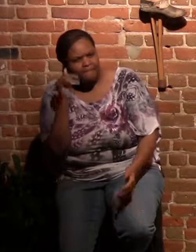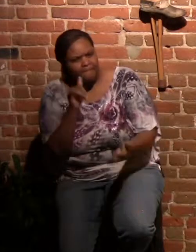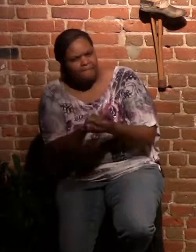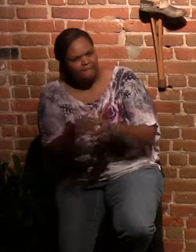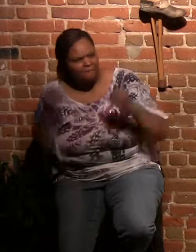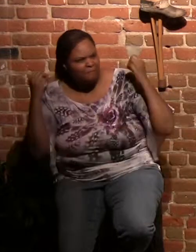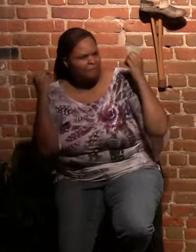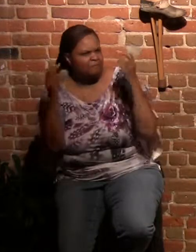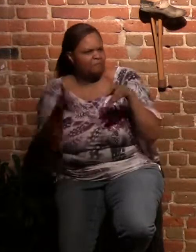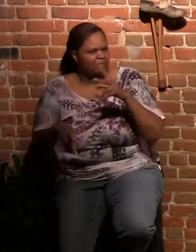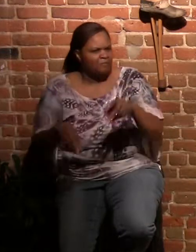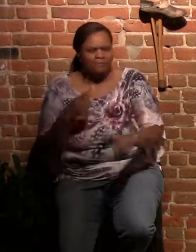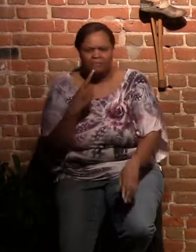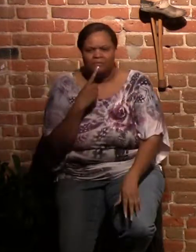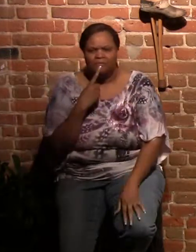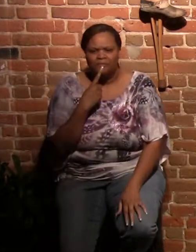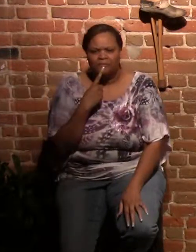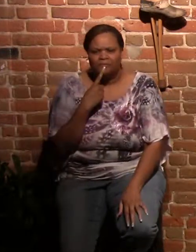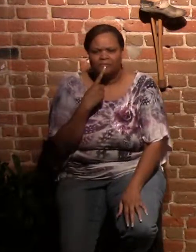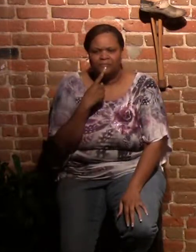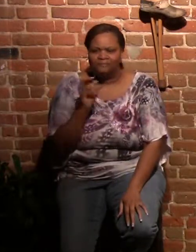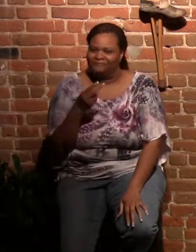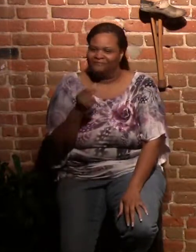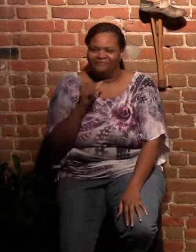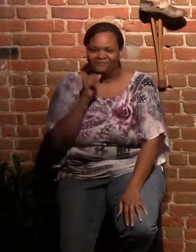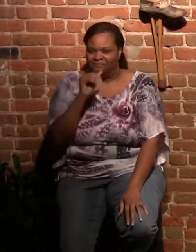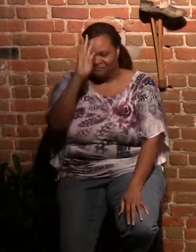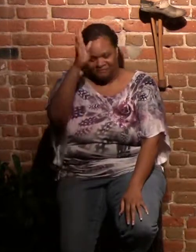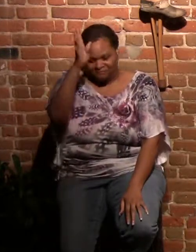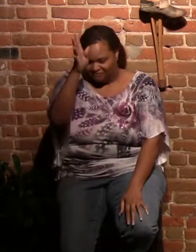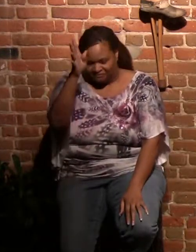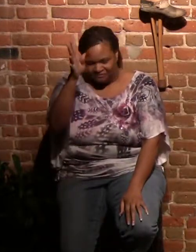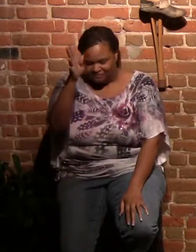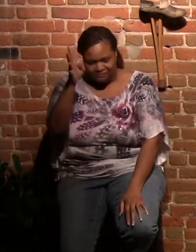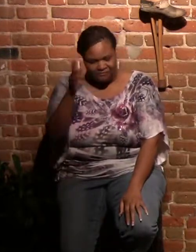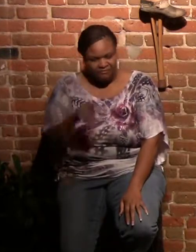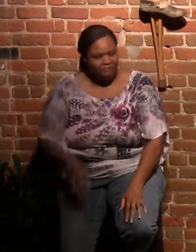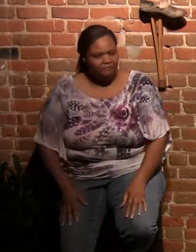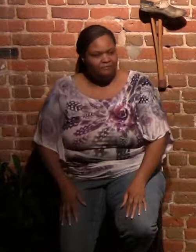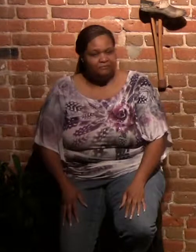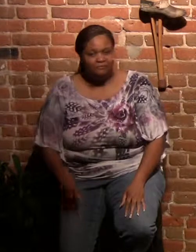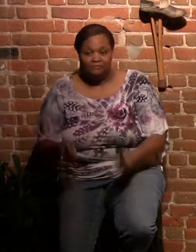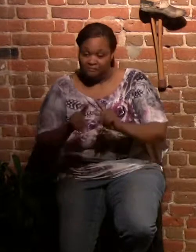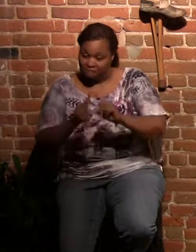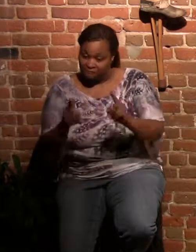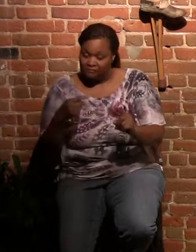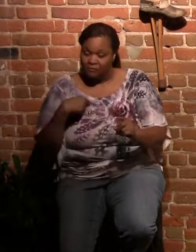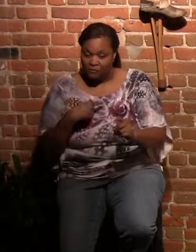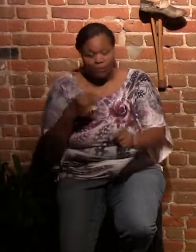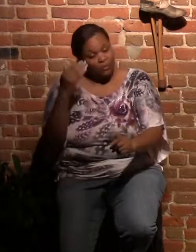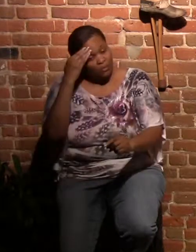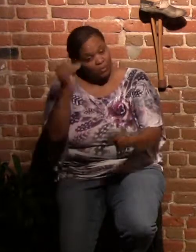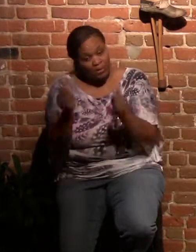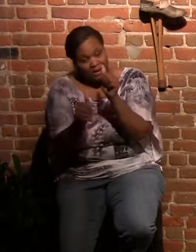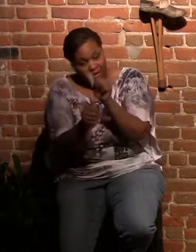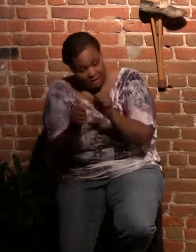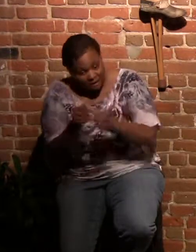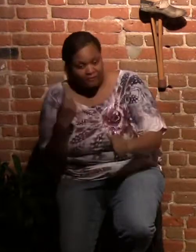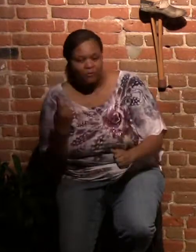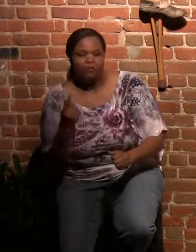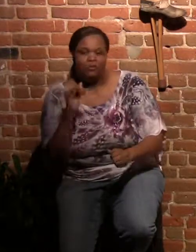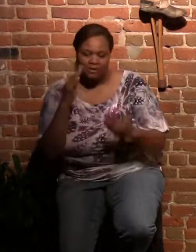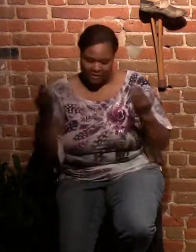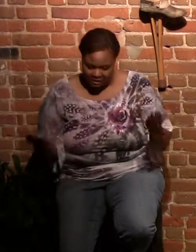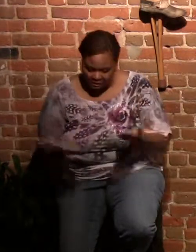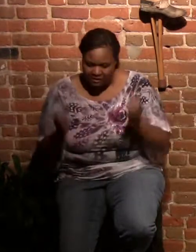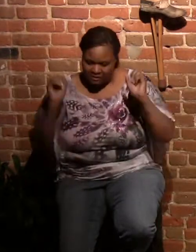many people that were saying, oh, I'm not creative. And we know that every human being is creative.